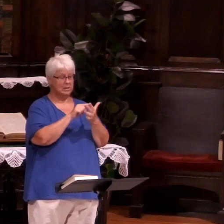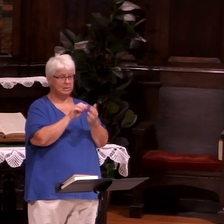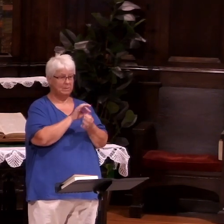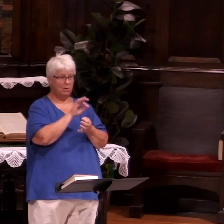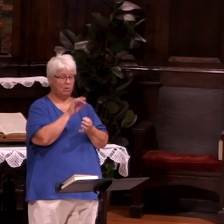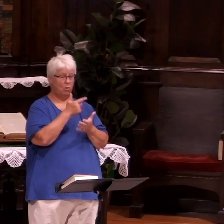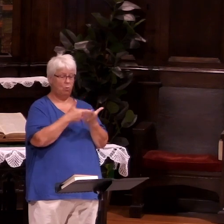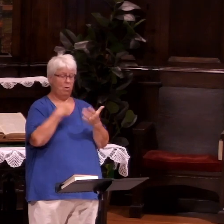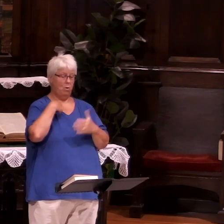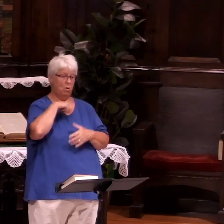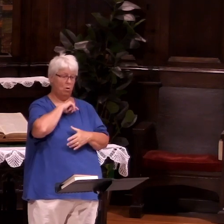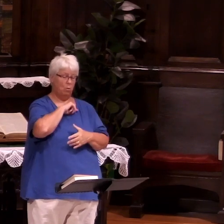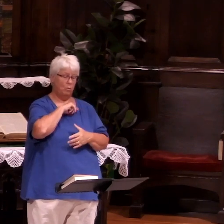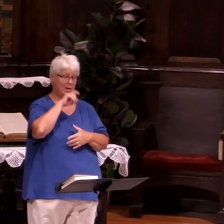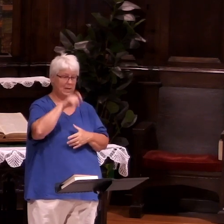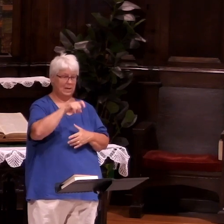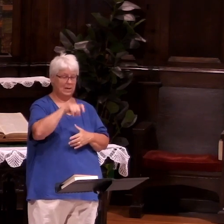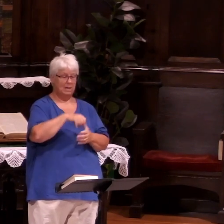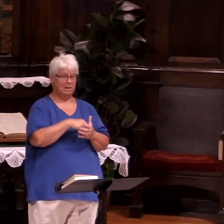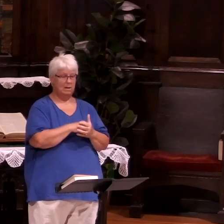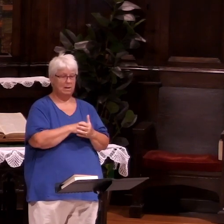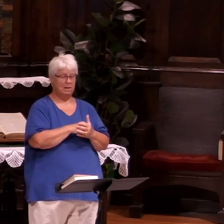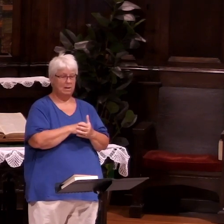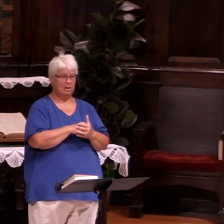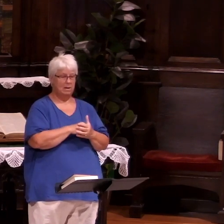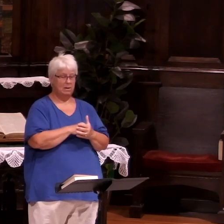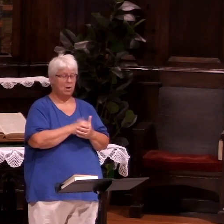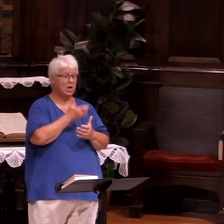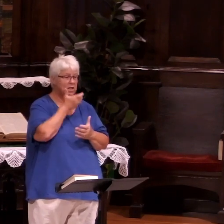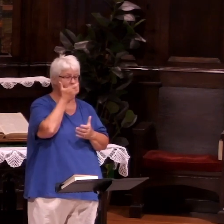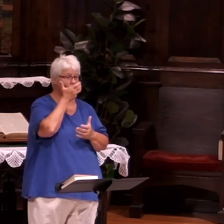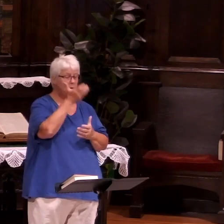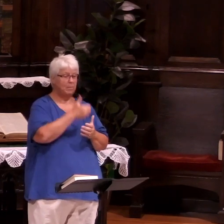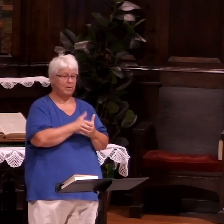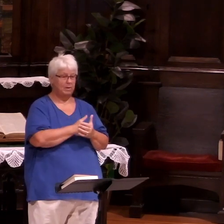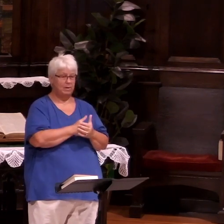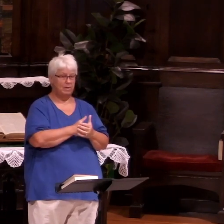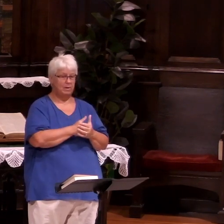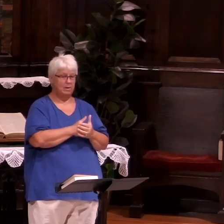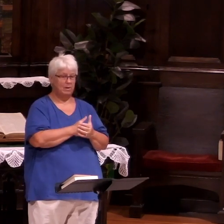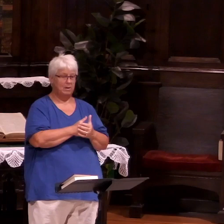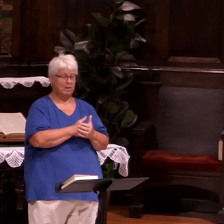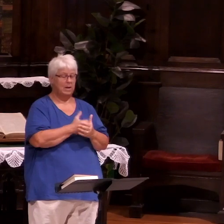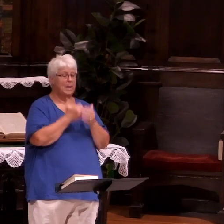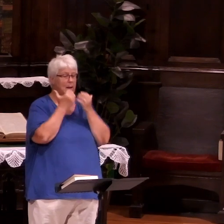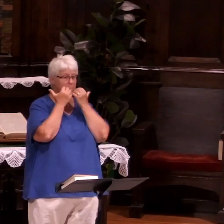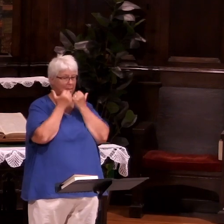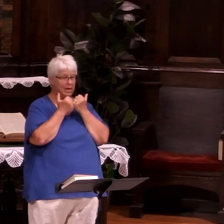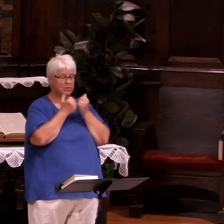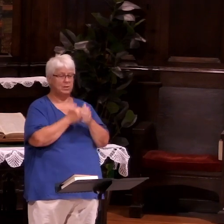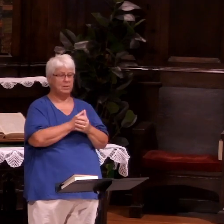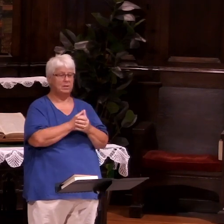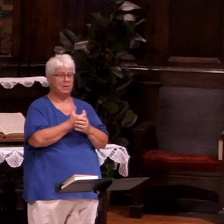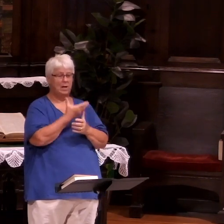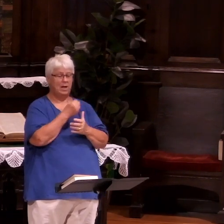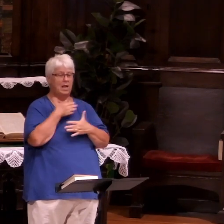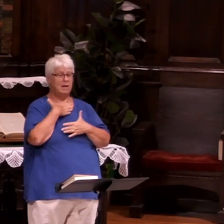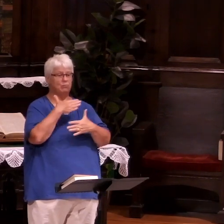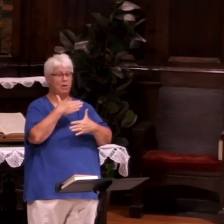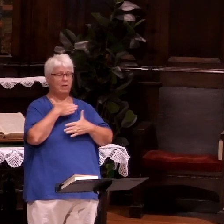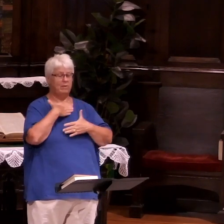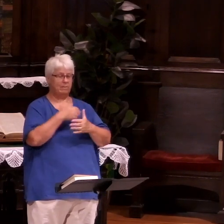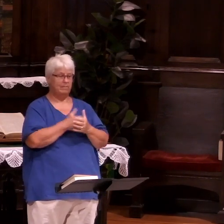what we need is warmth, passion, and breath.